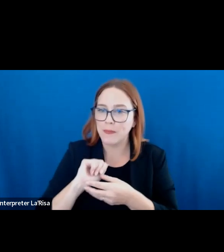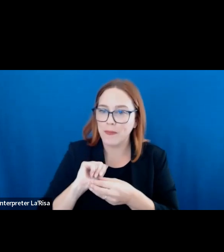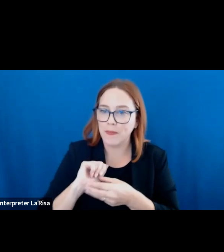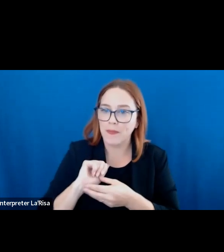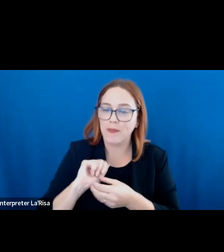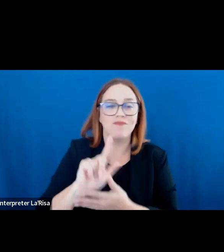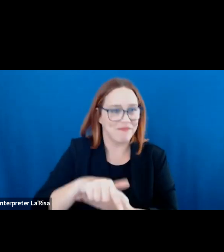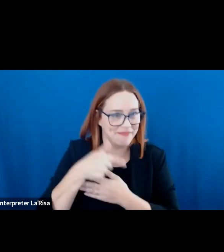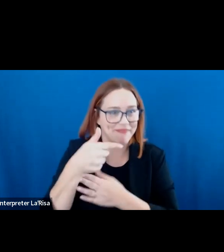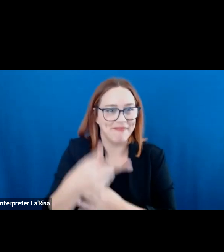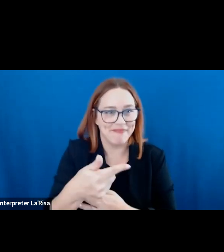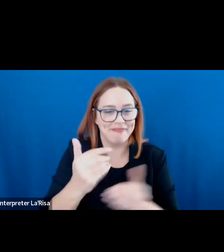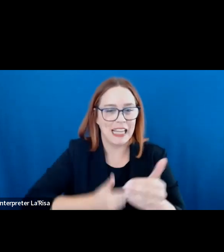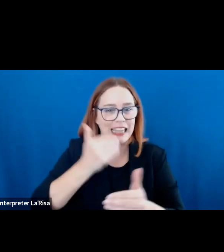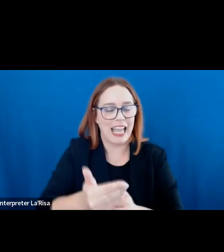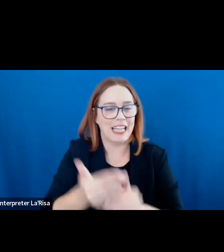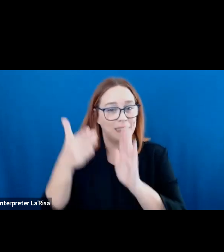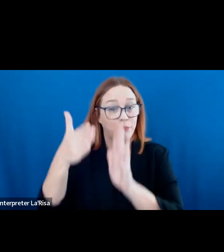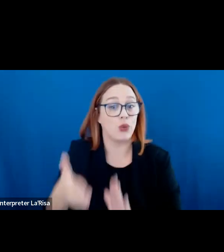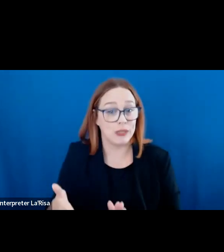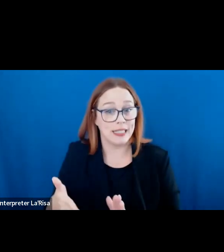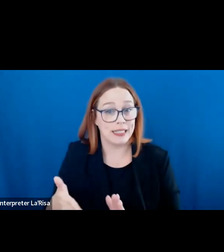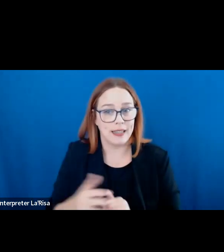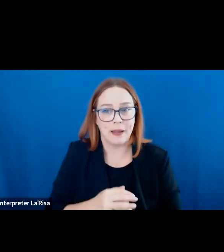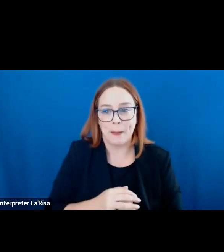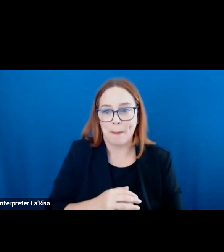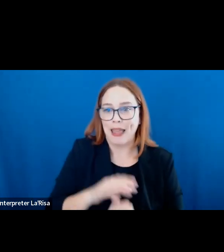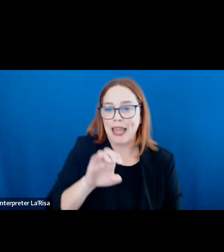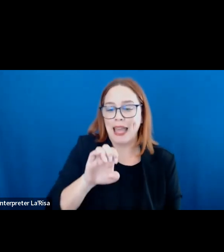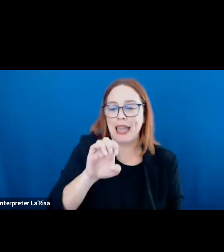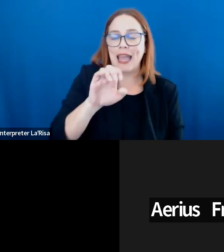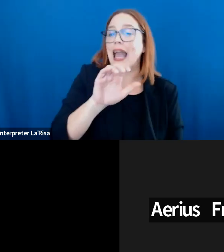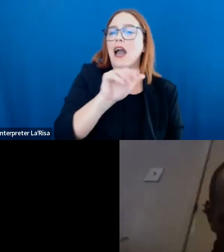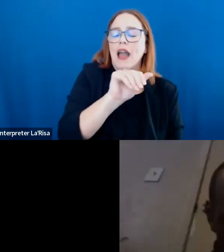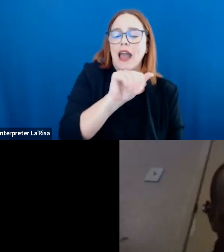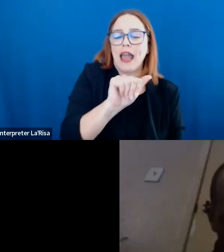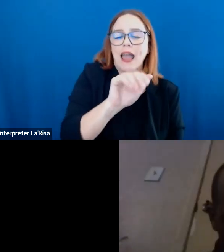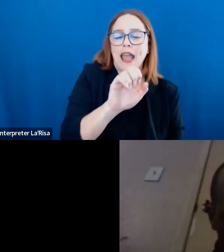our next person is Aries Franklin.